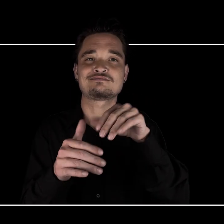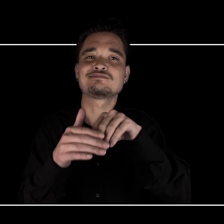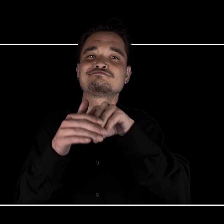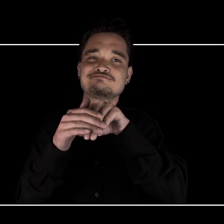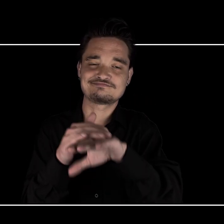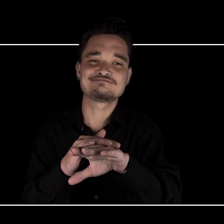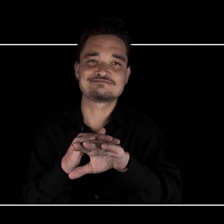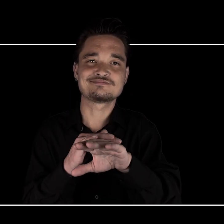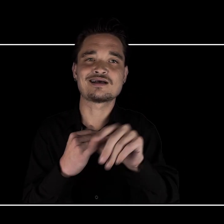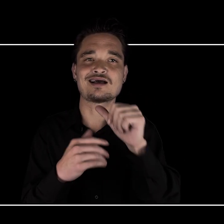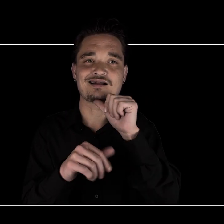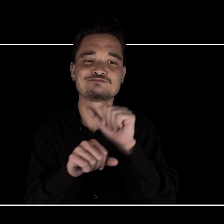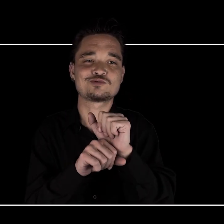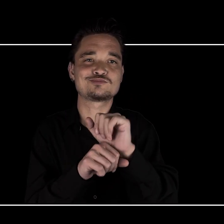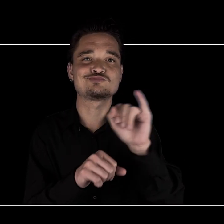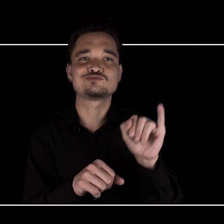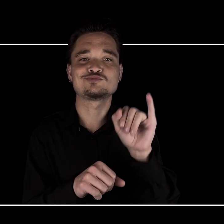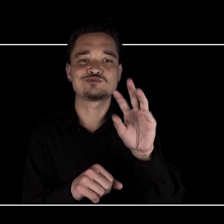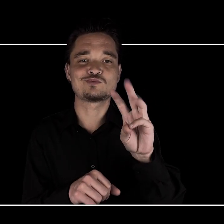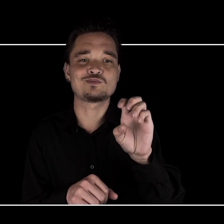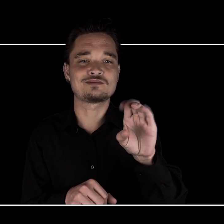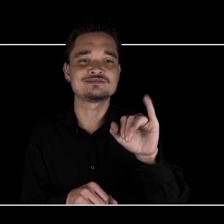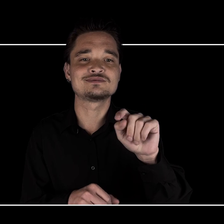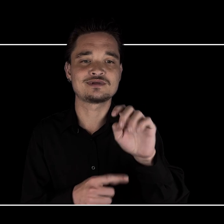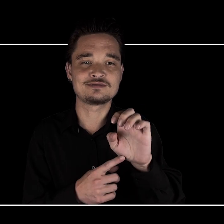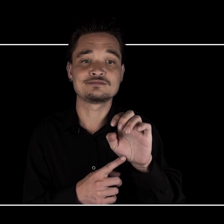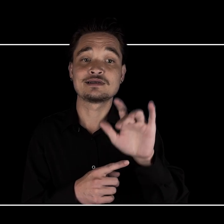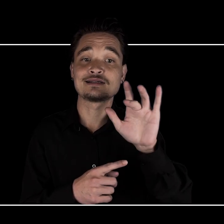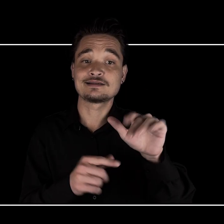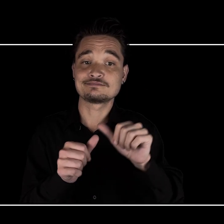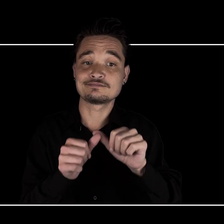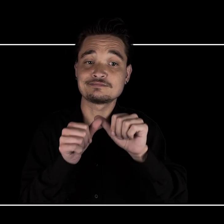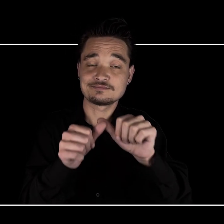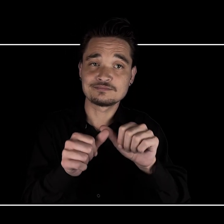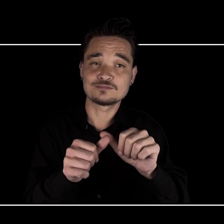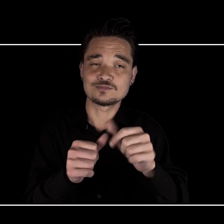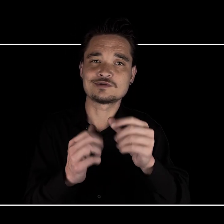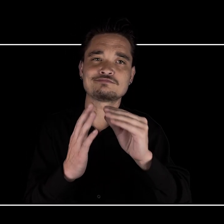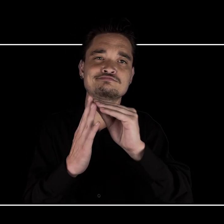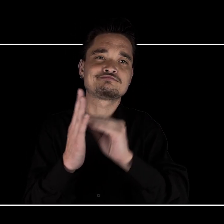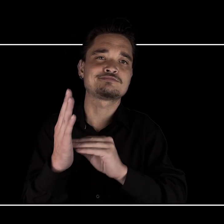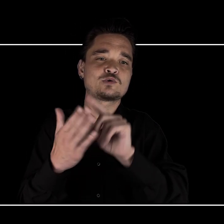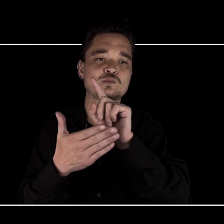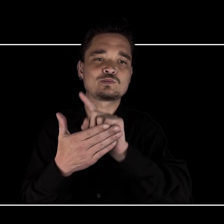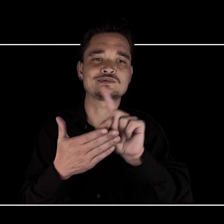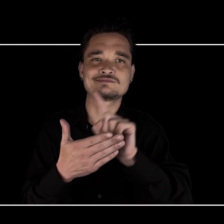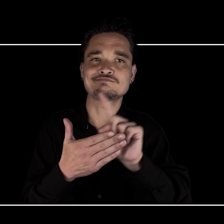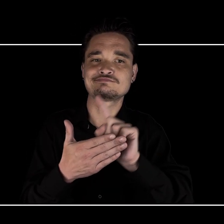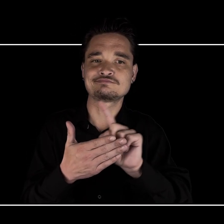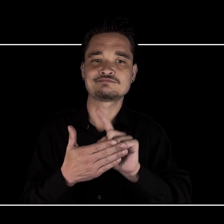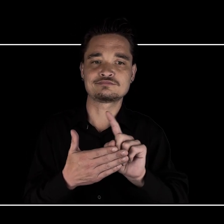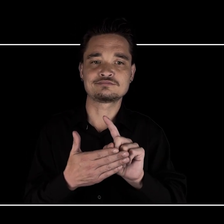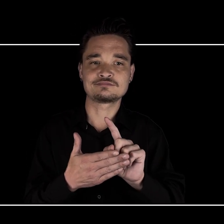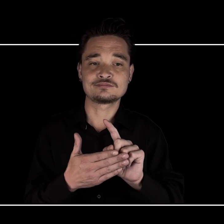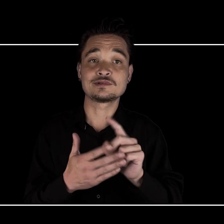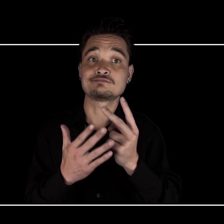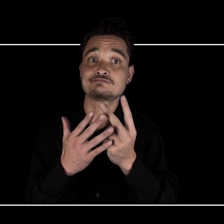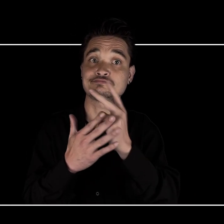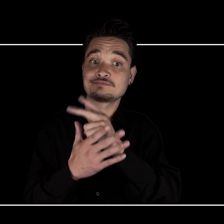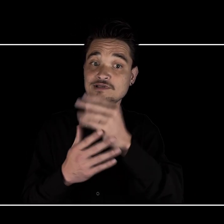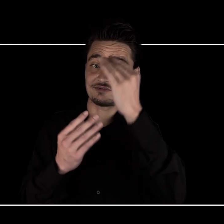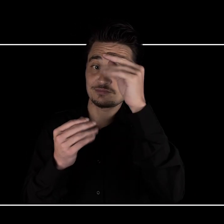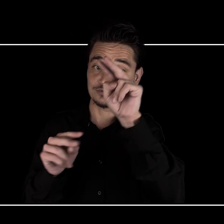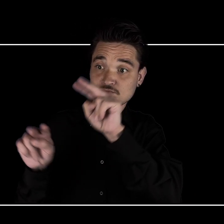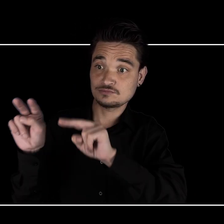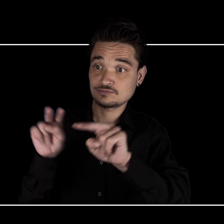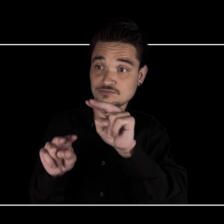unemployment insurance website. Click Continue to see your weekly claim information. Review your details